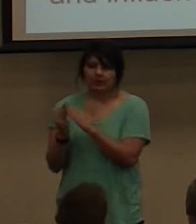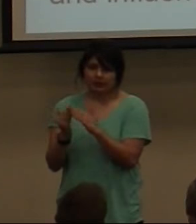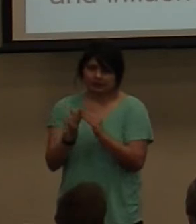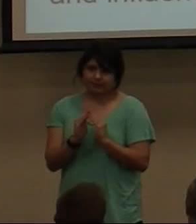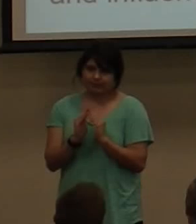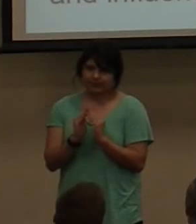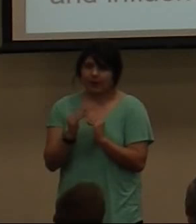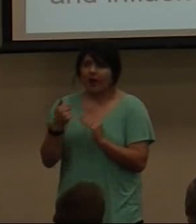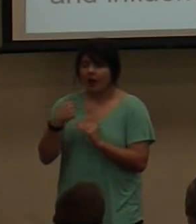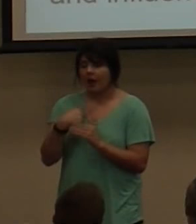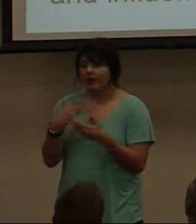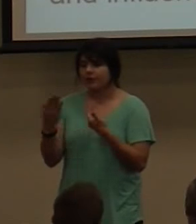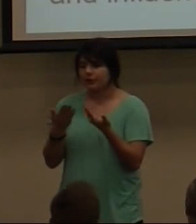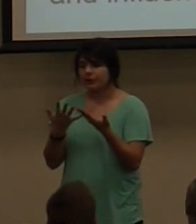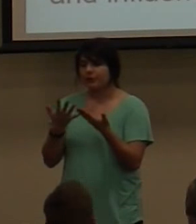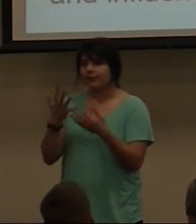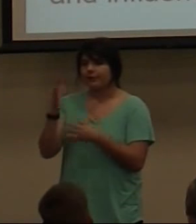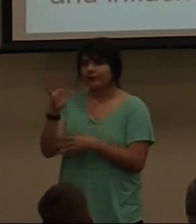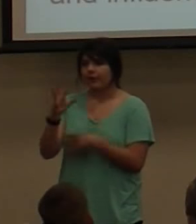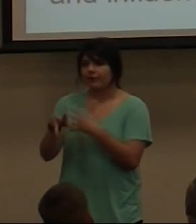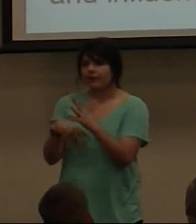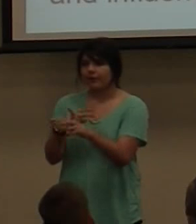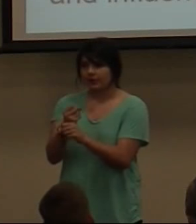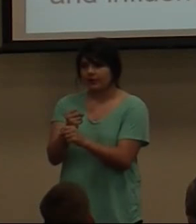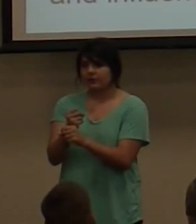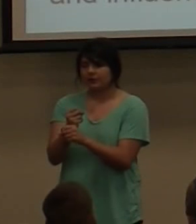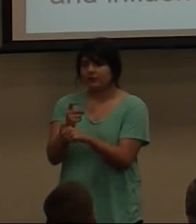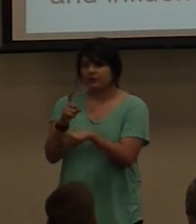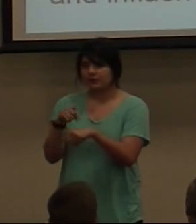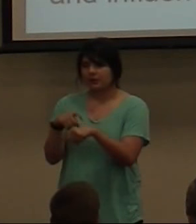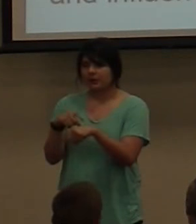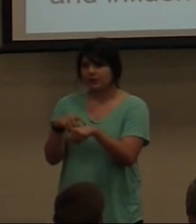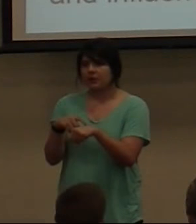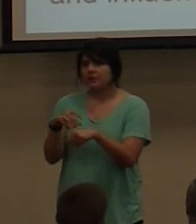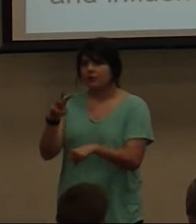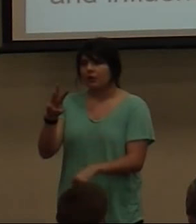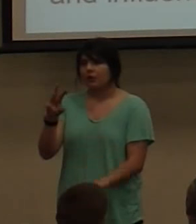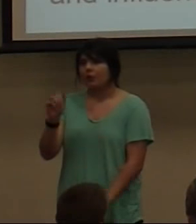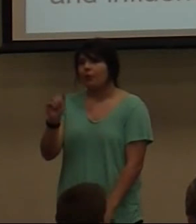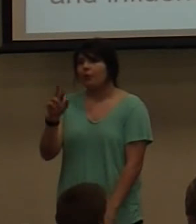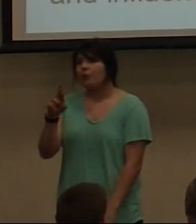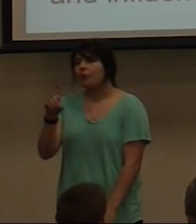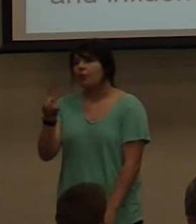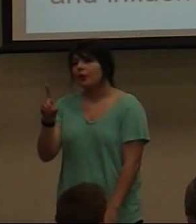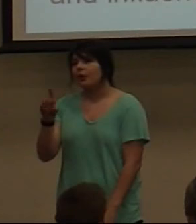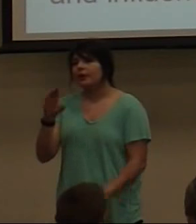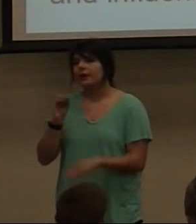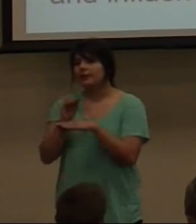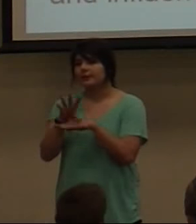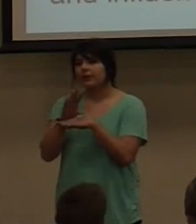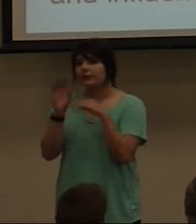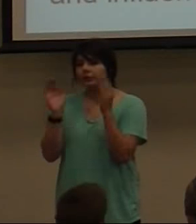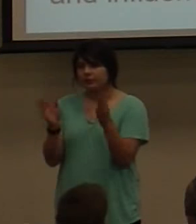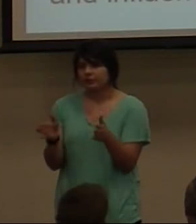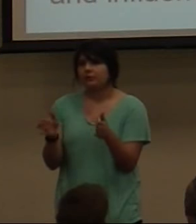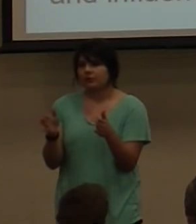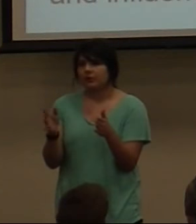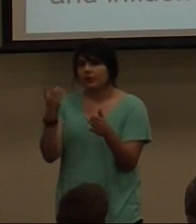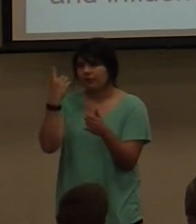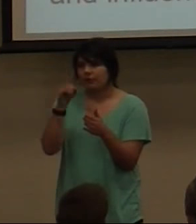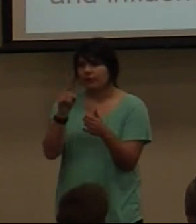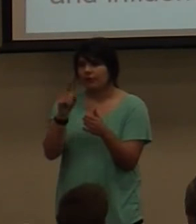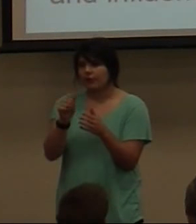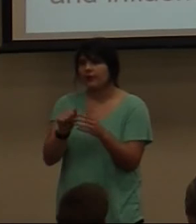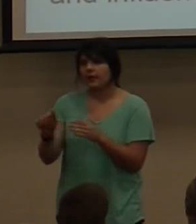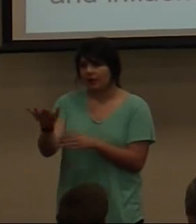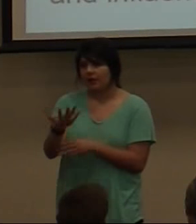I served a 5-year period as a ward councillor for the suburb